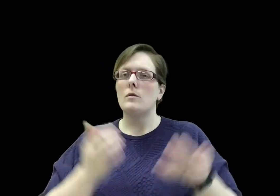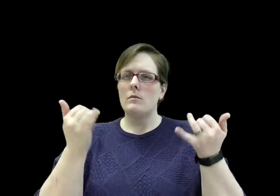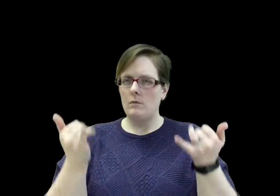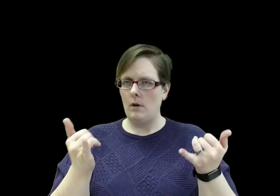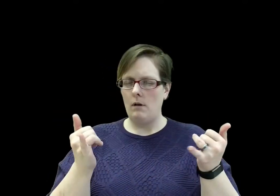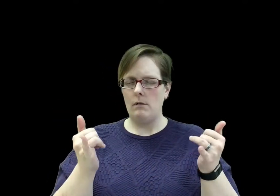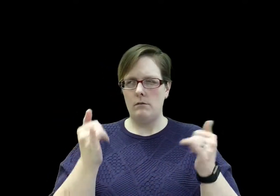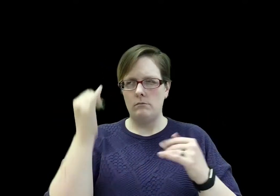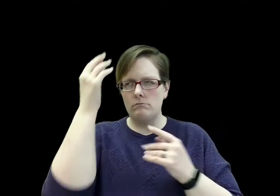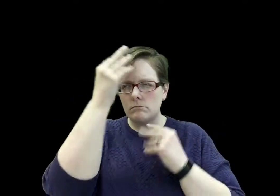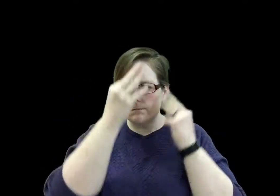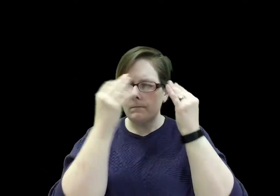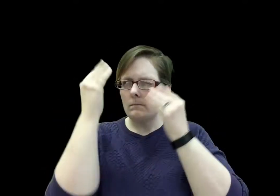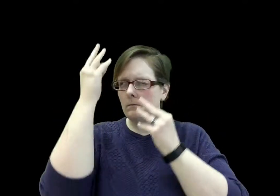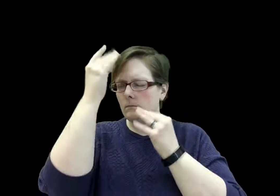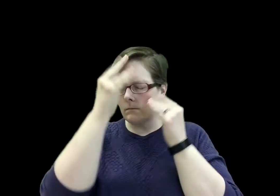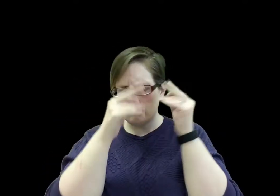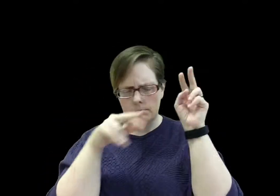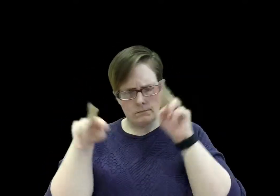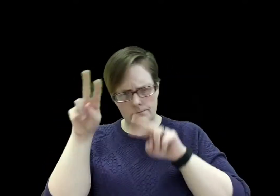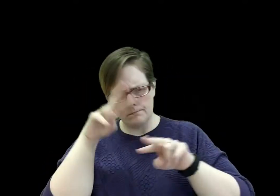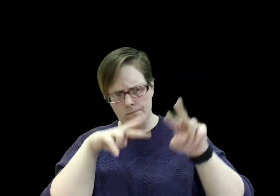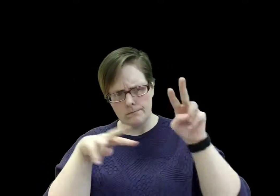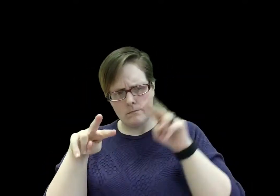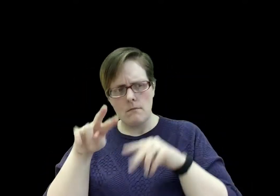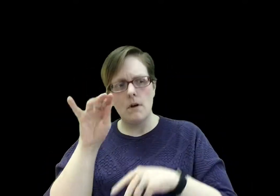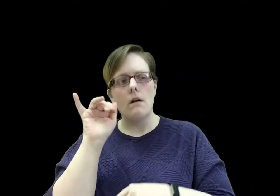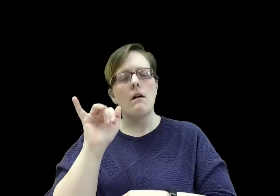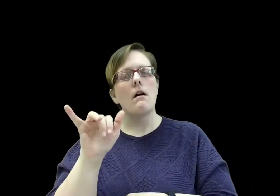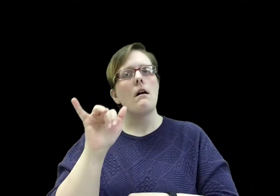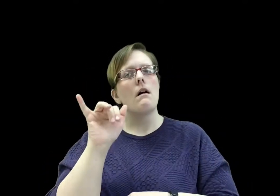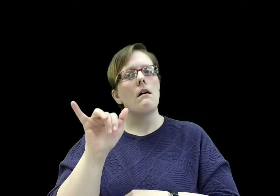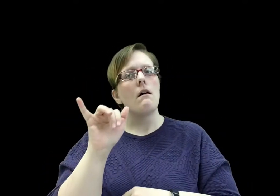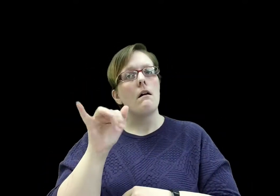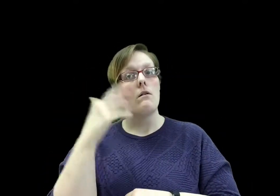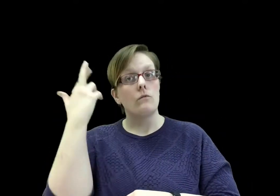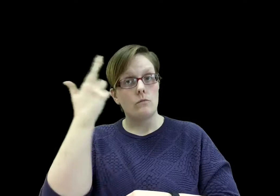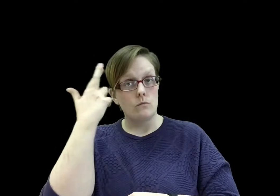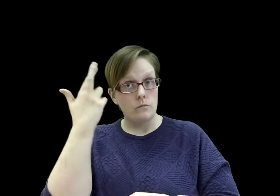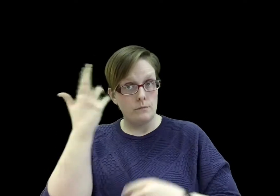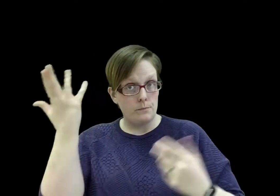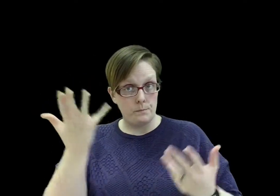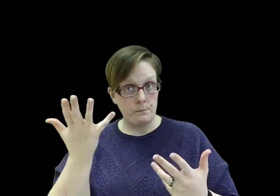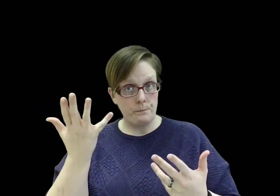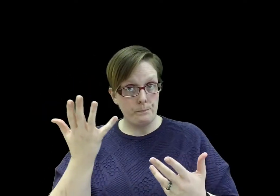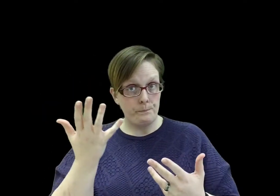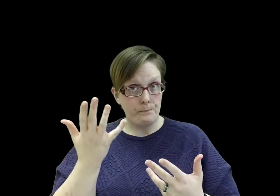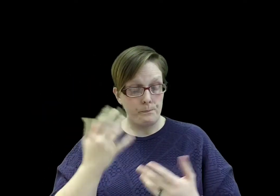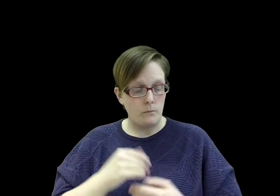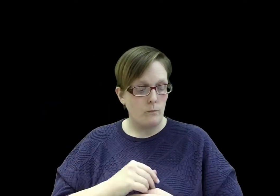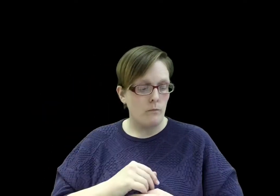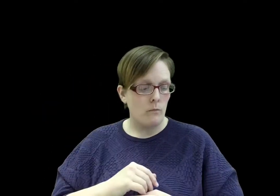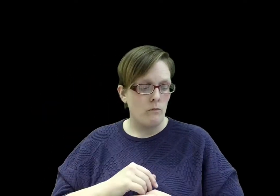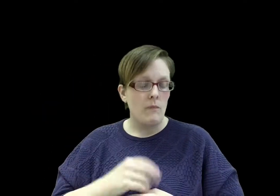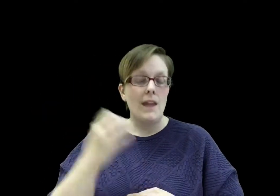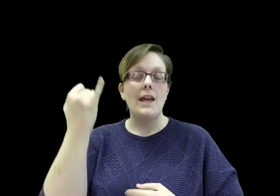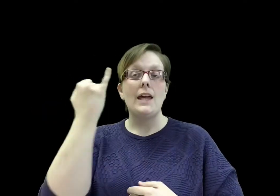genes. So now he started thinking and observing and testing his thinking, and he came to a